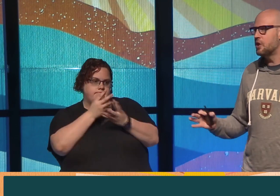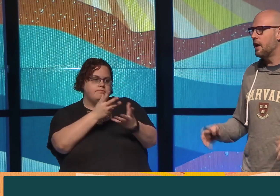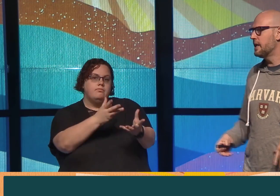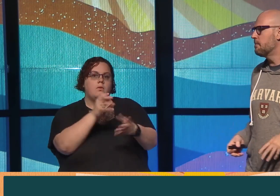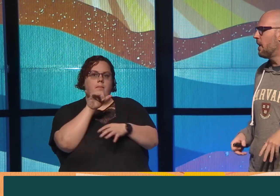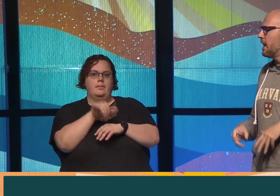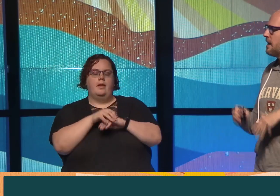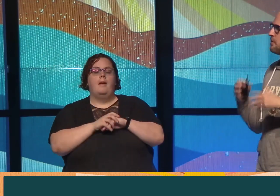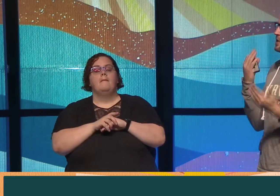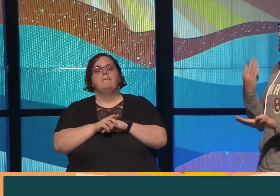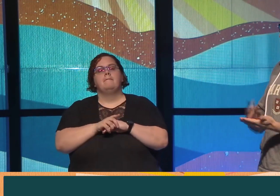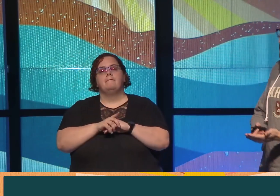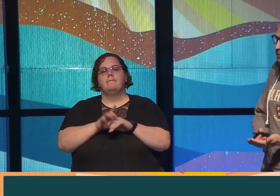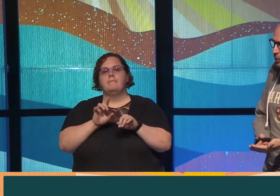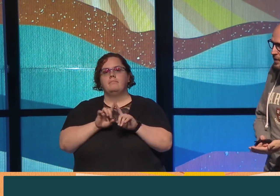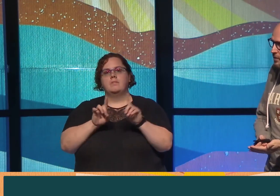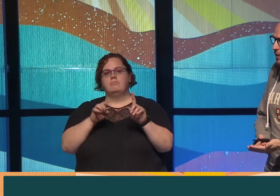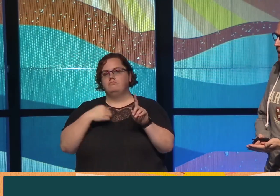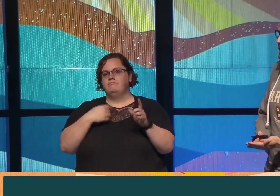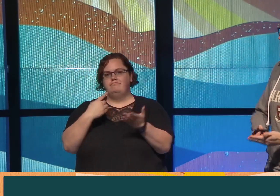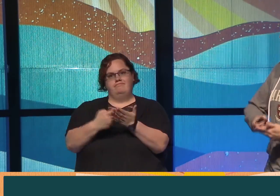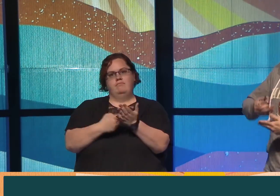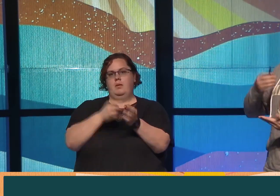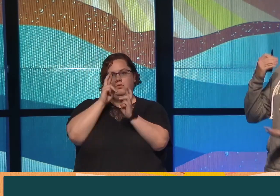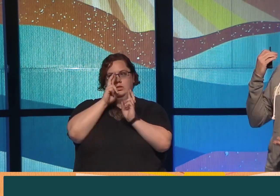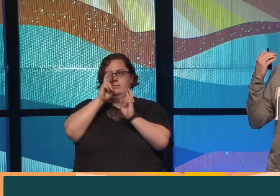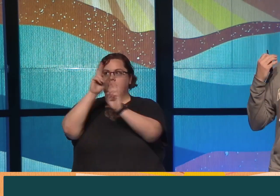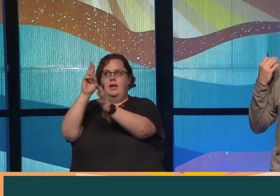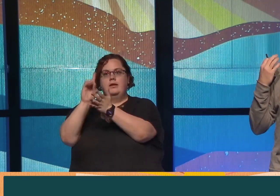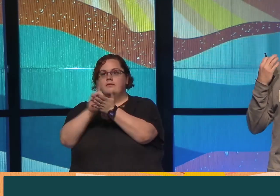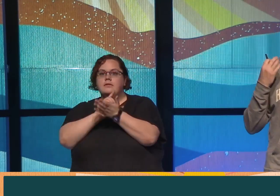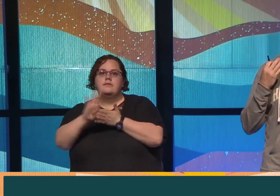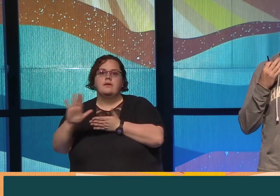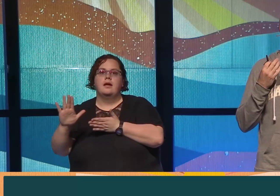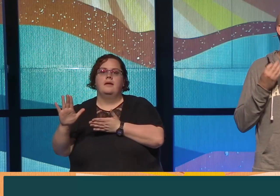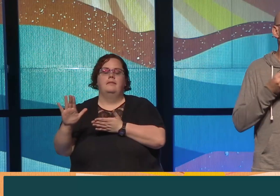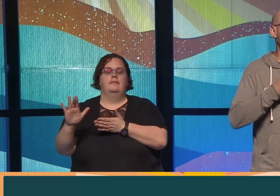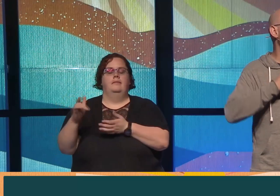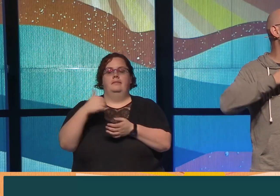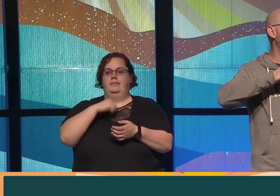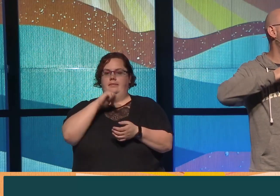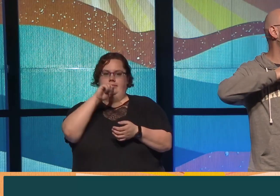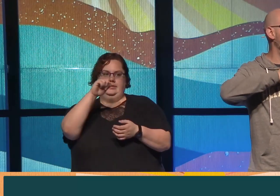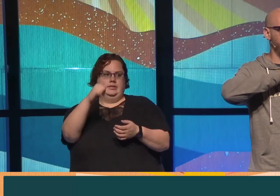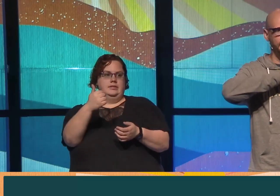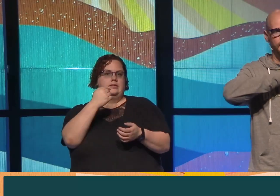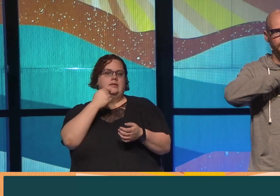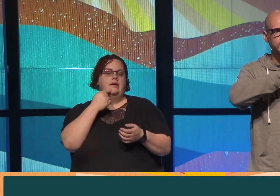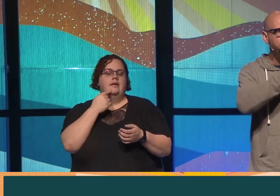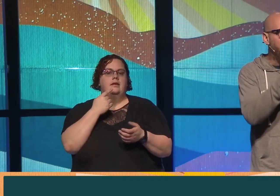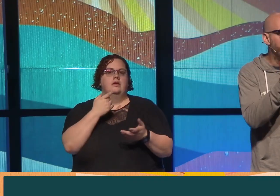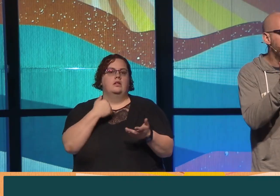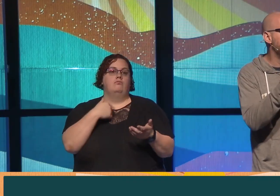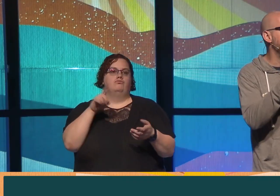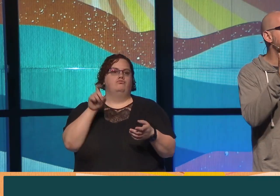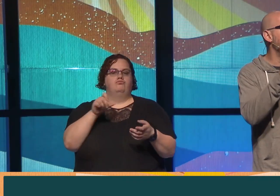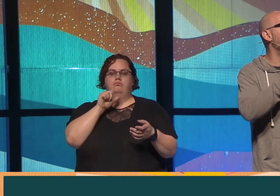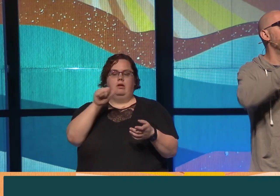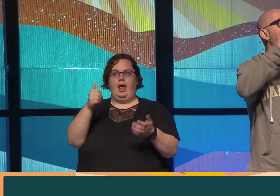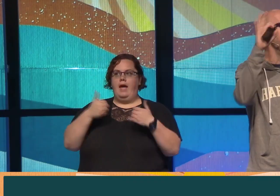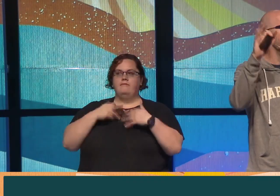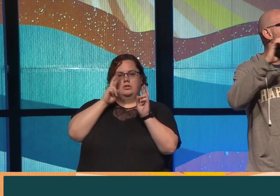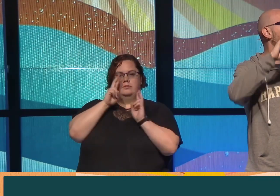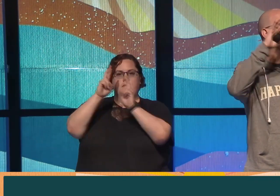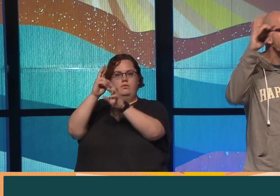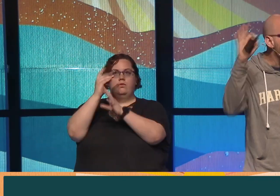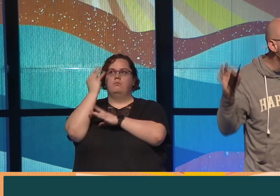definitely not talking about a respect for the divine. I am not saying that we shouldn't have a respect for this idea of